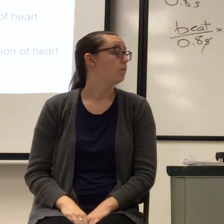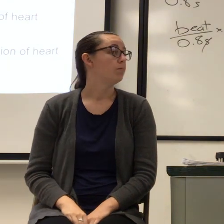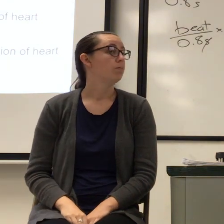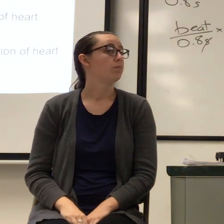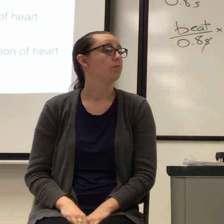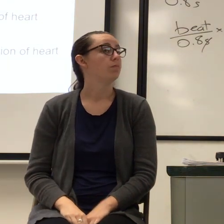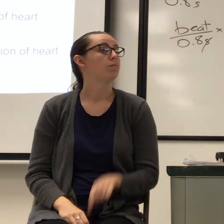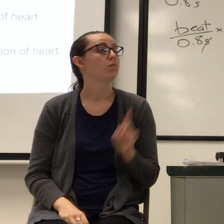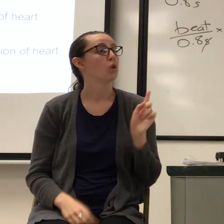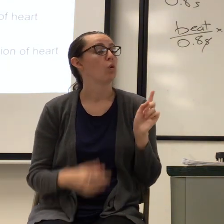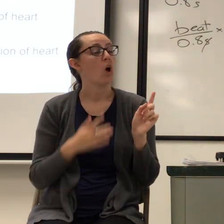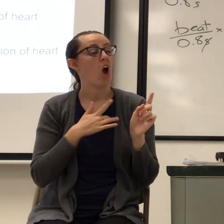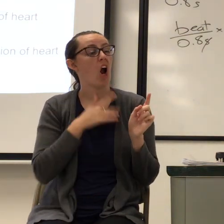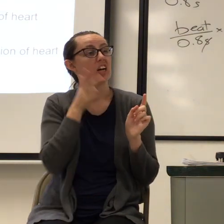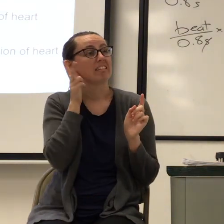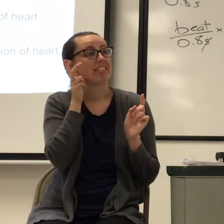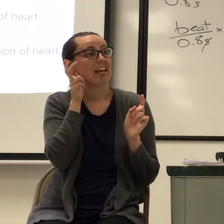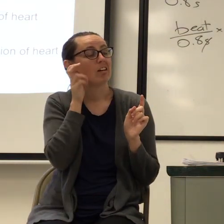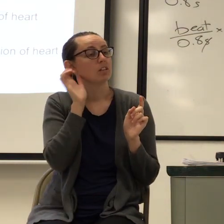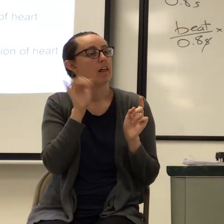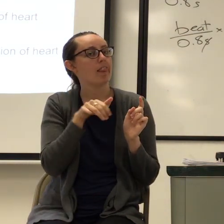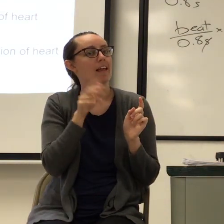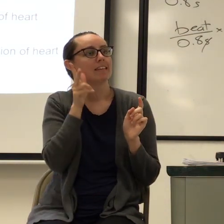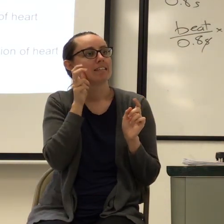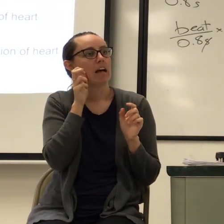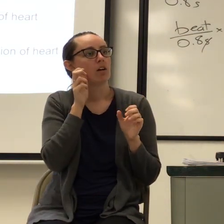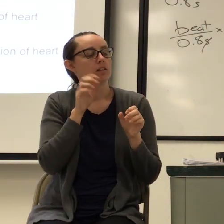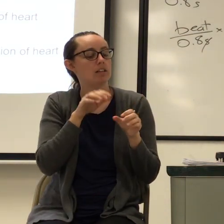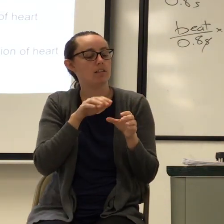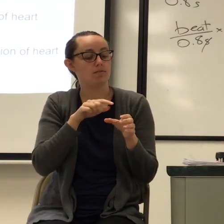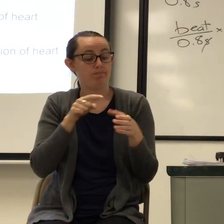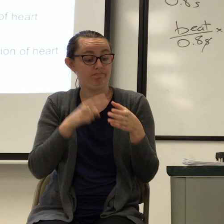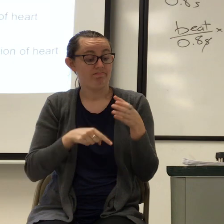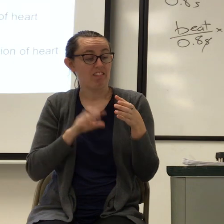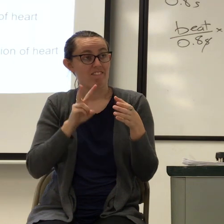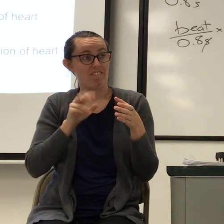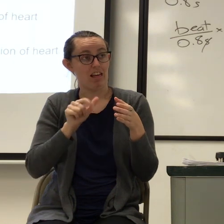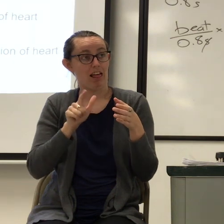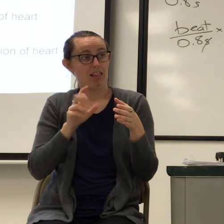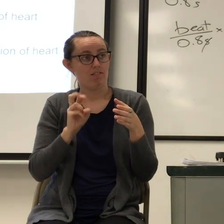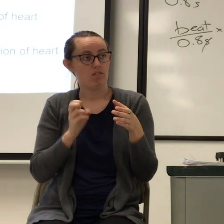heart sounds are the sounds of valves closing.